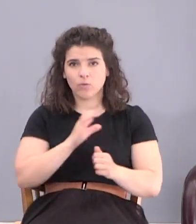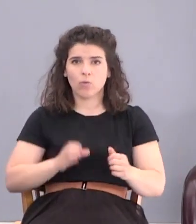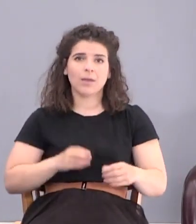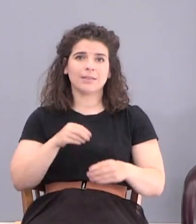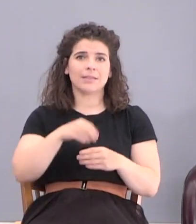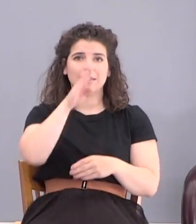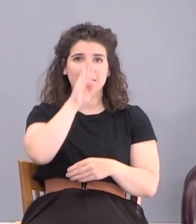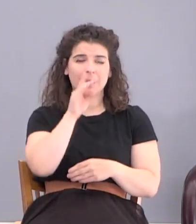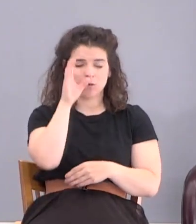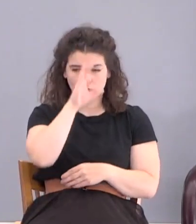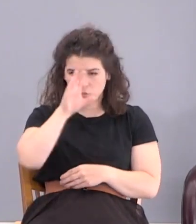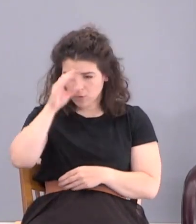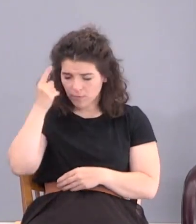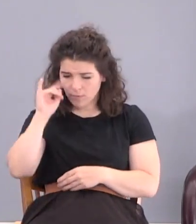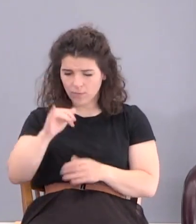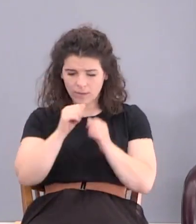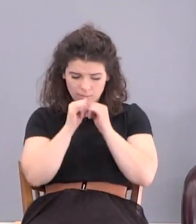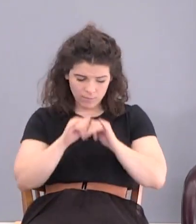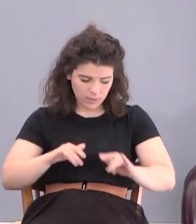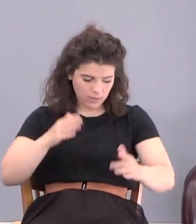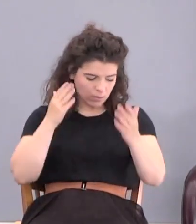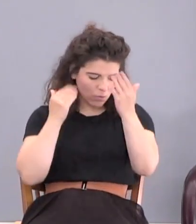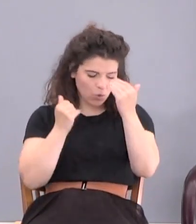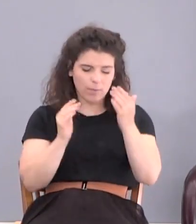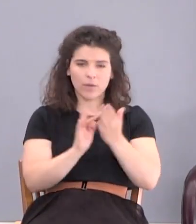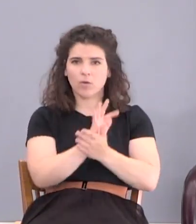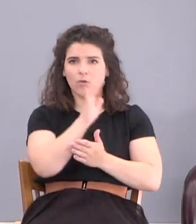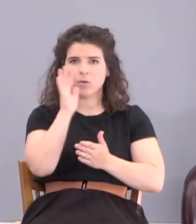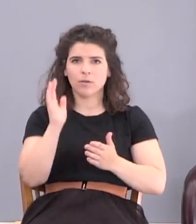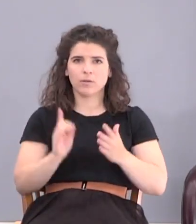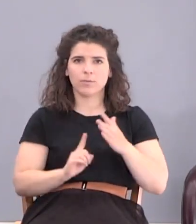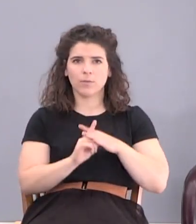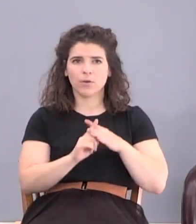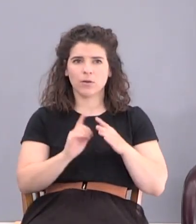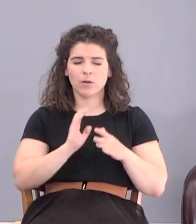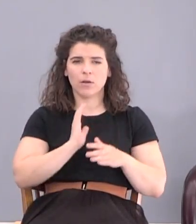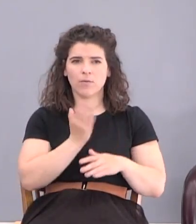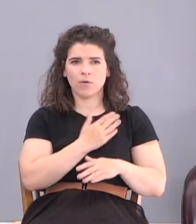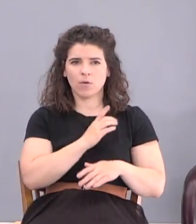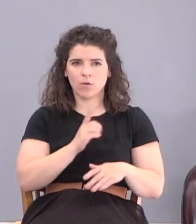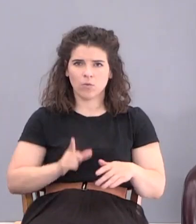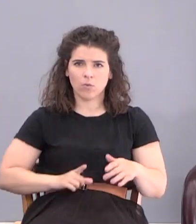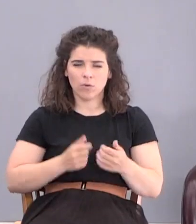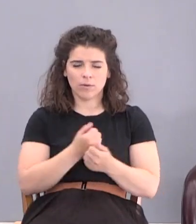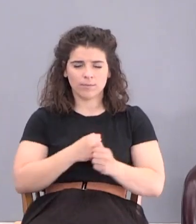And you're looking for that blessed hope and the glorious appearing of our Lord and Savior. Therefore,